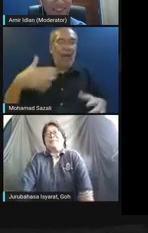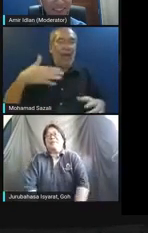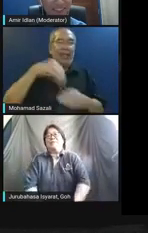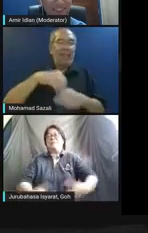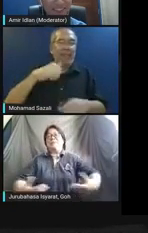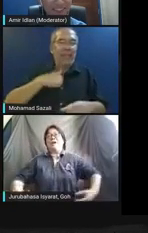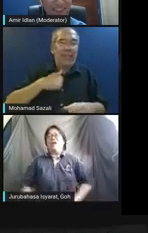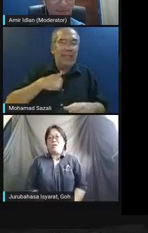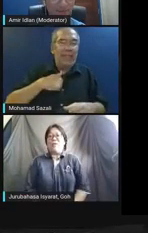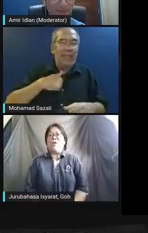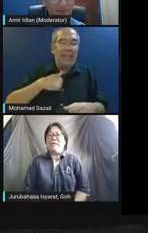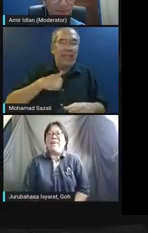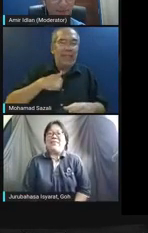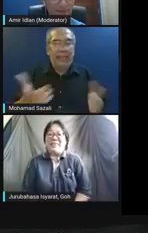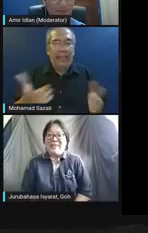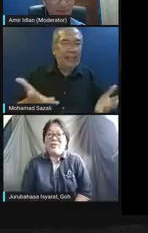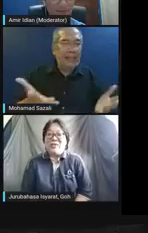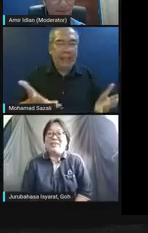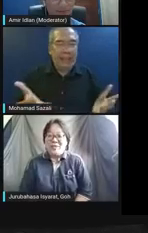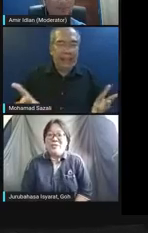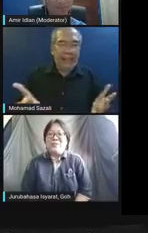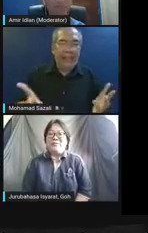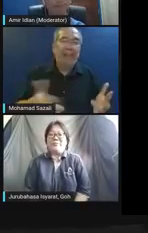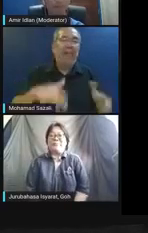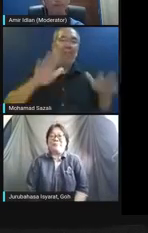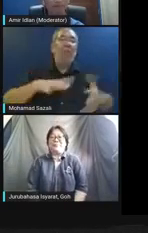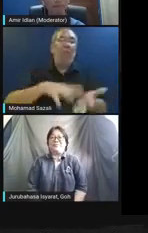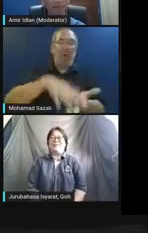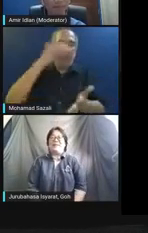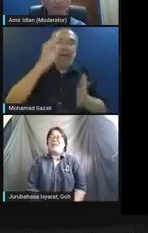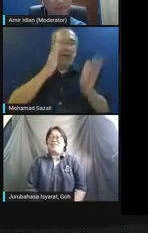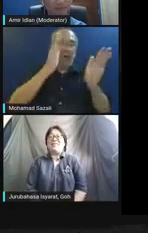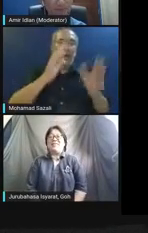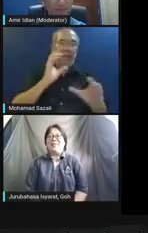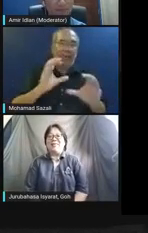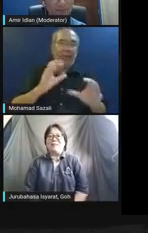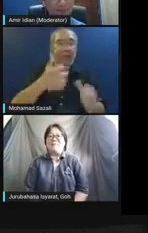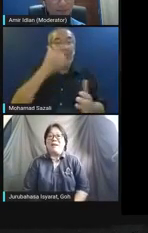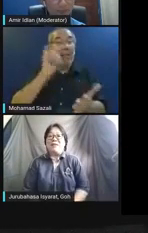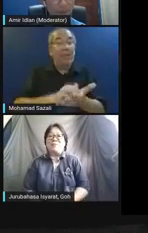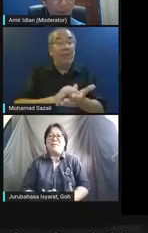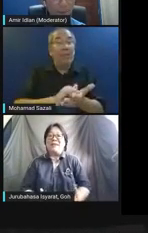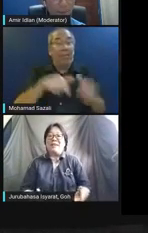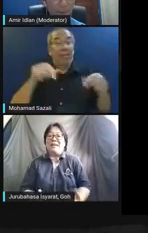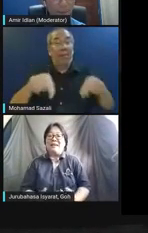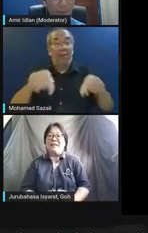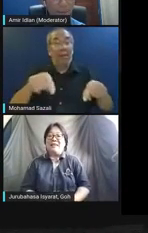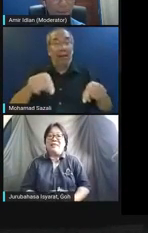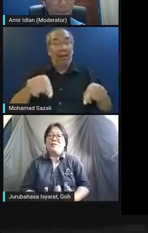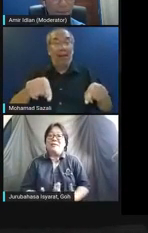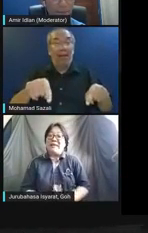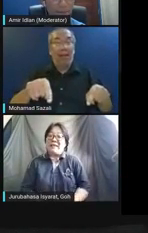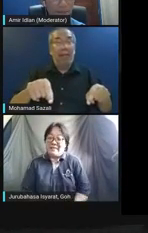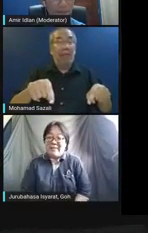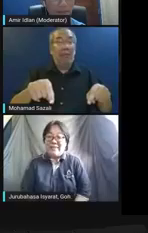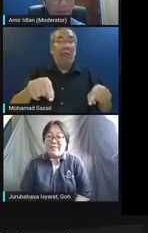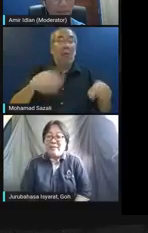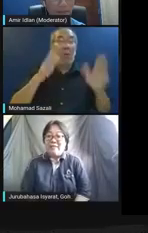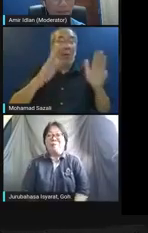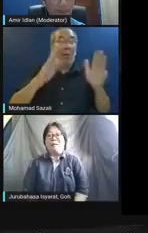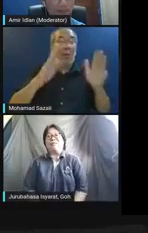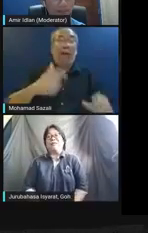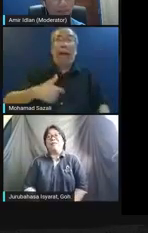So basically, which means that all of you already have sign language in you. It's just that it might not be, it could be incorrect,